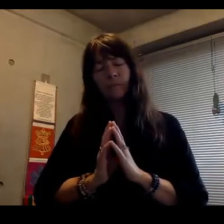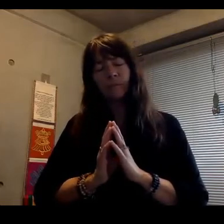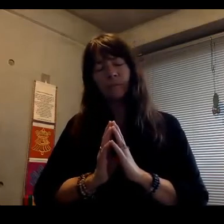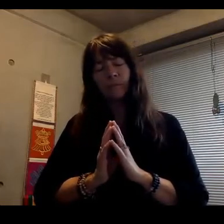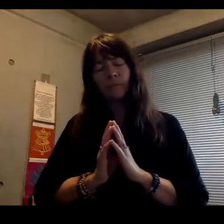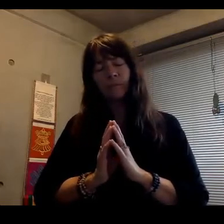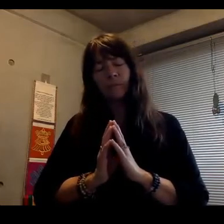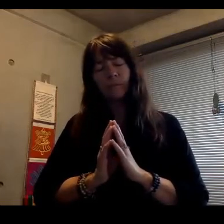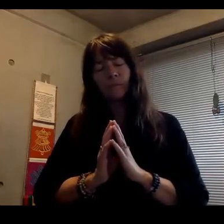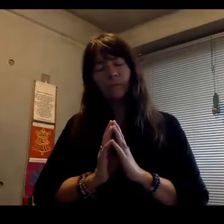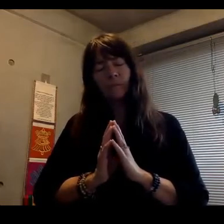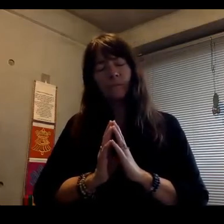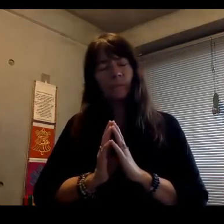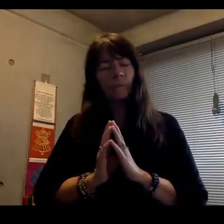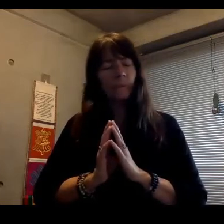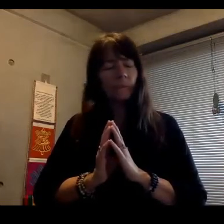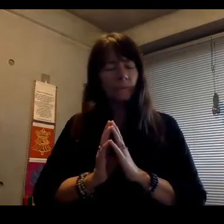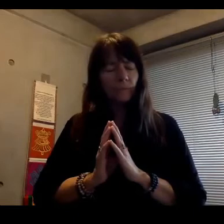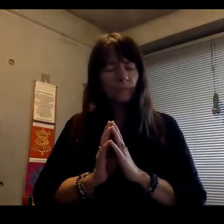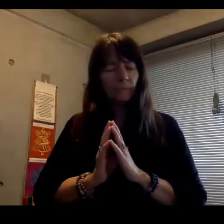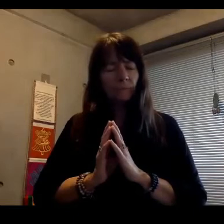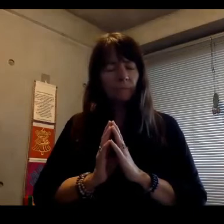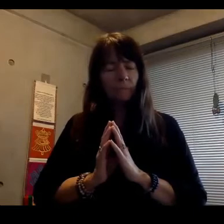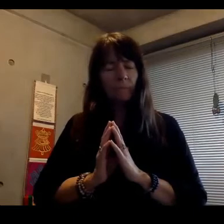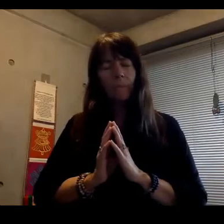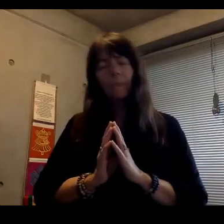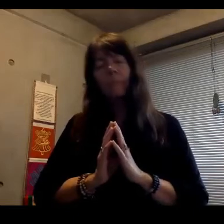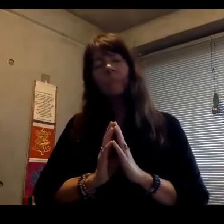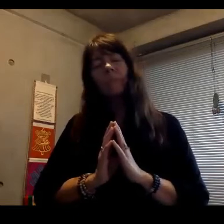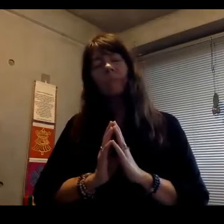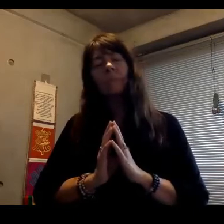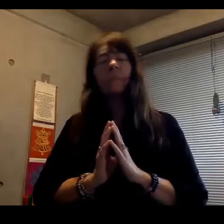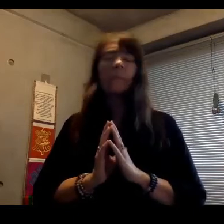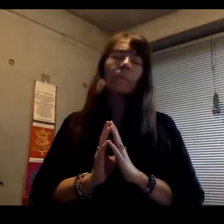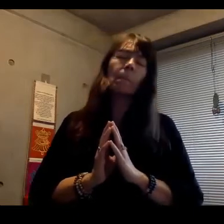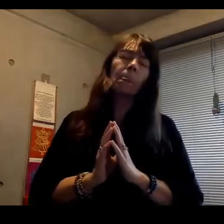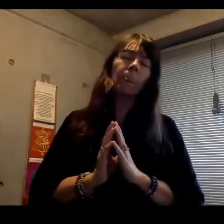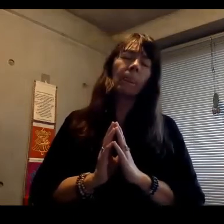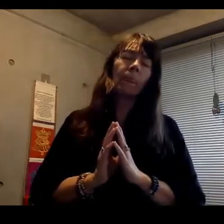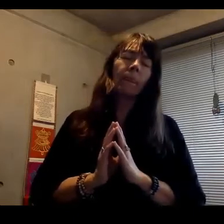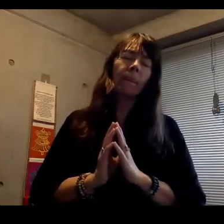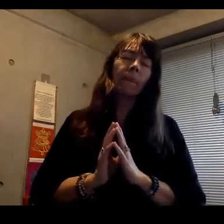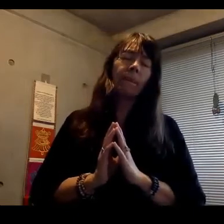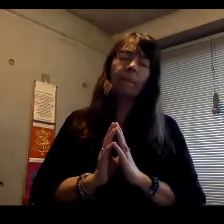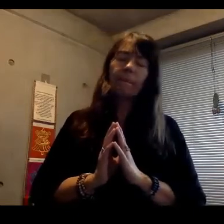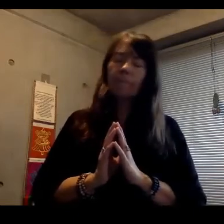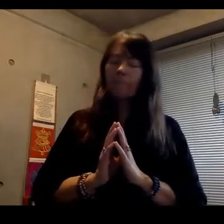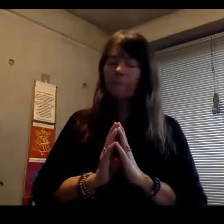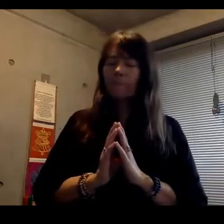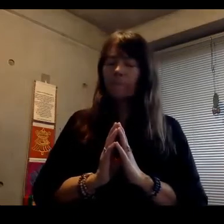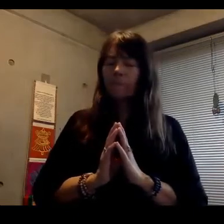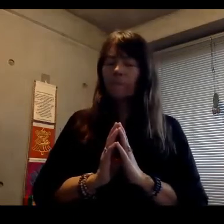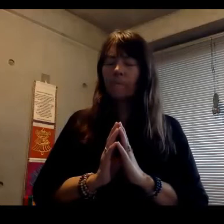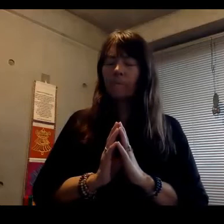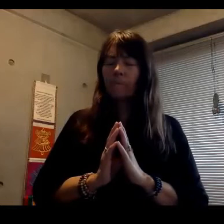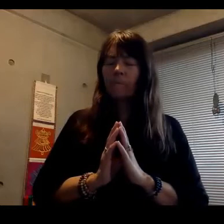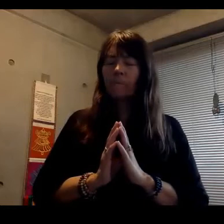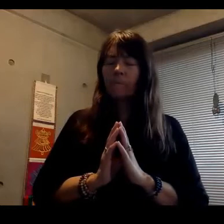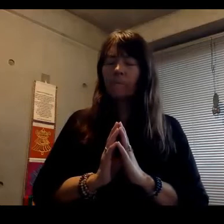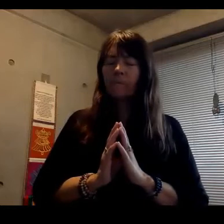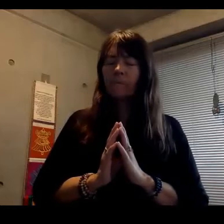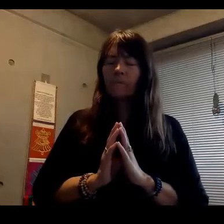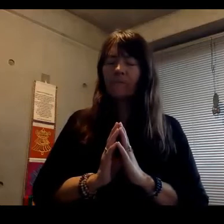strong connection to humanity and to the universe of love and is putting their trust in the universe